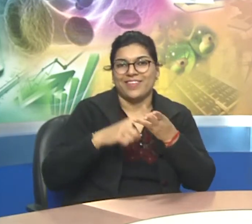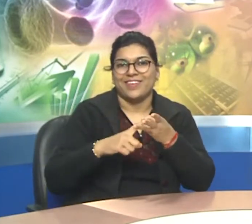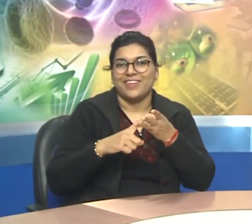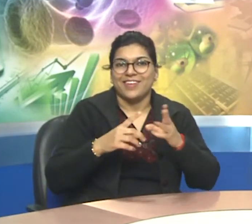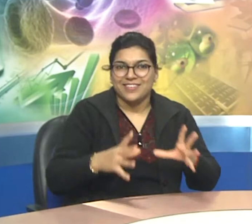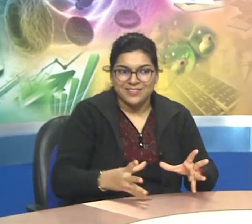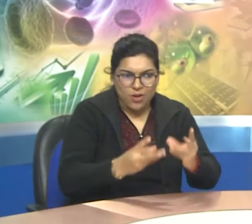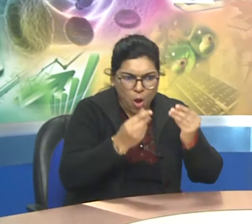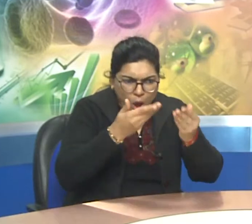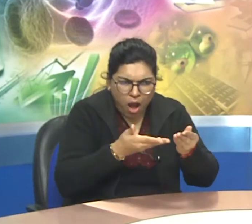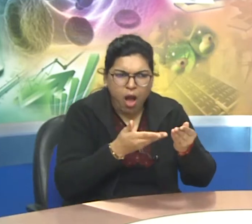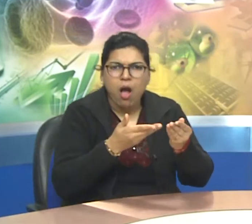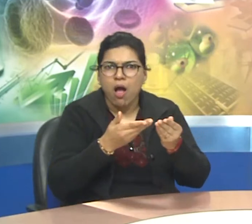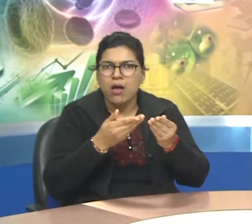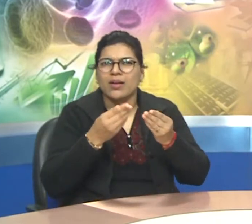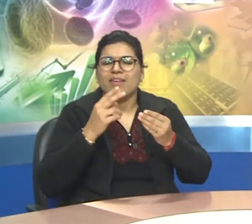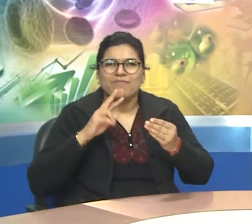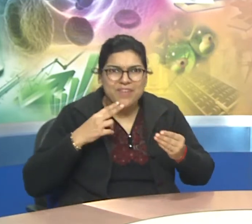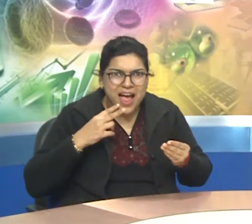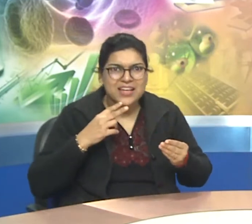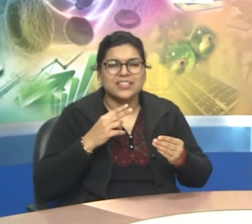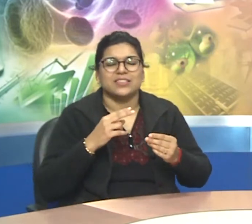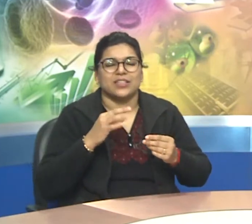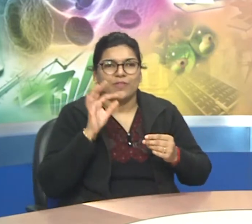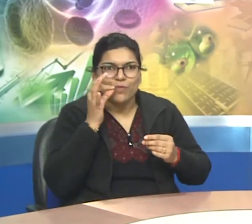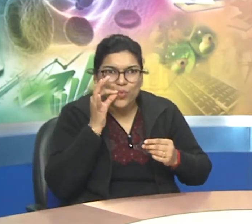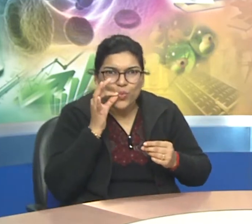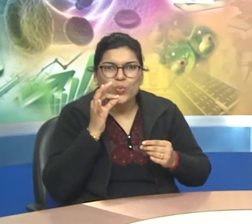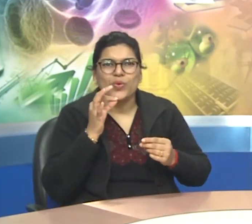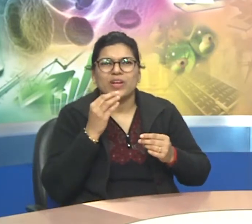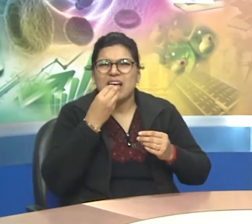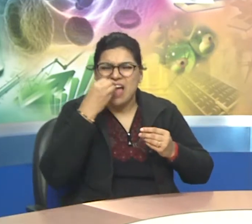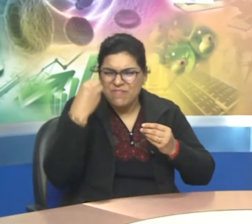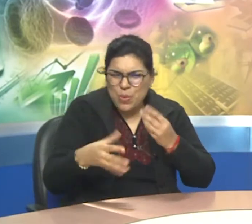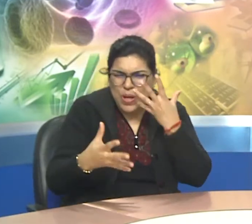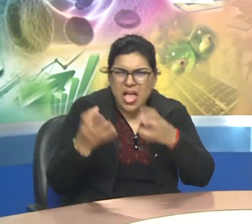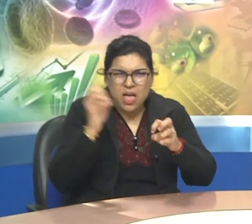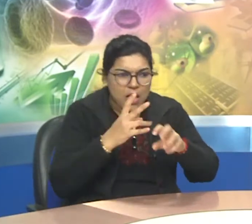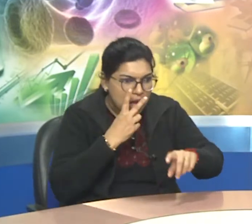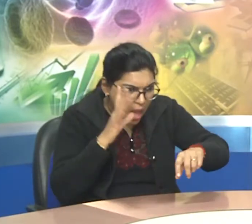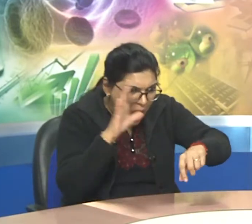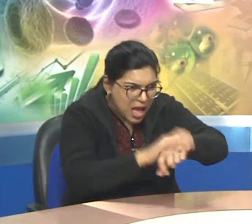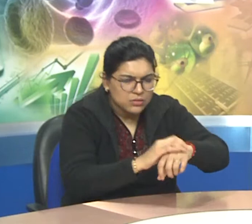You must have learned this word manure in our vocabulary.